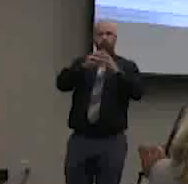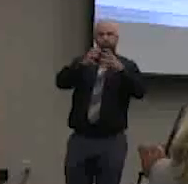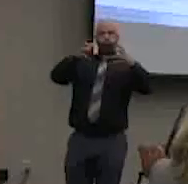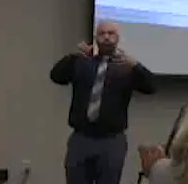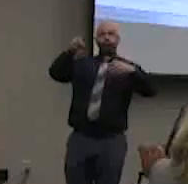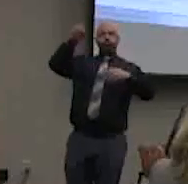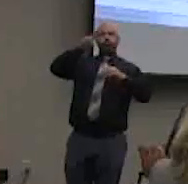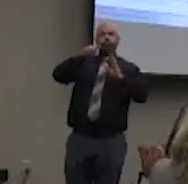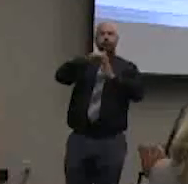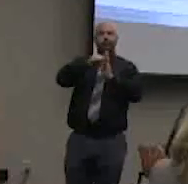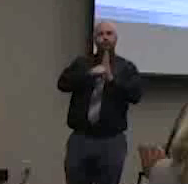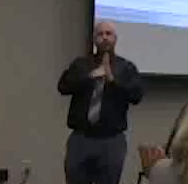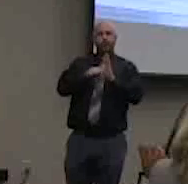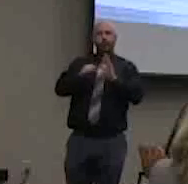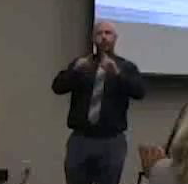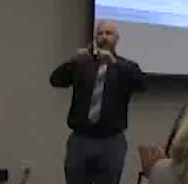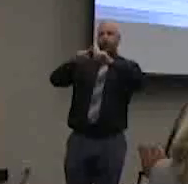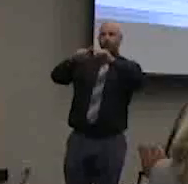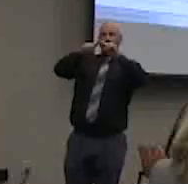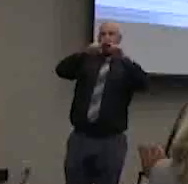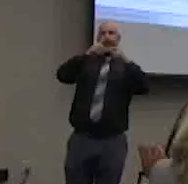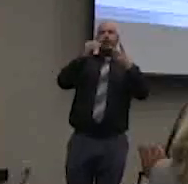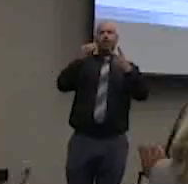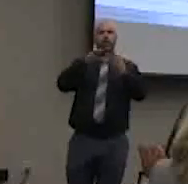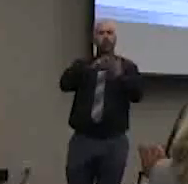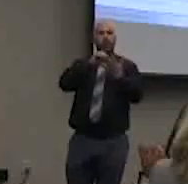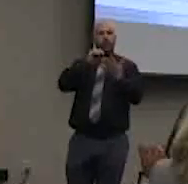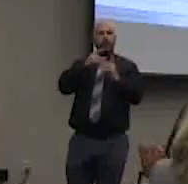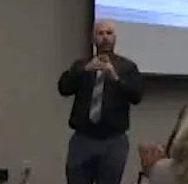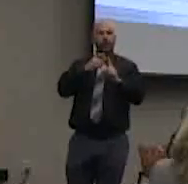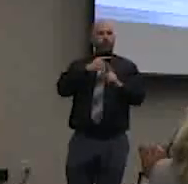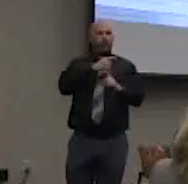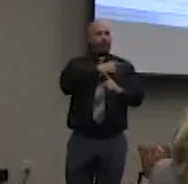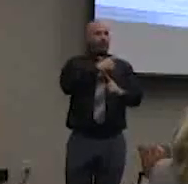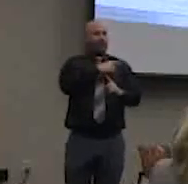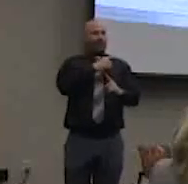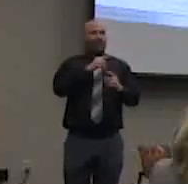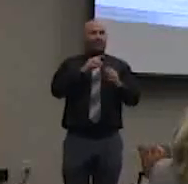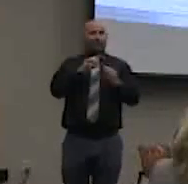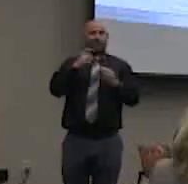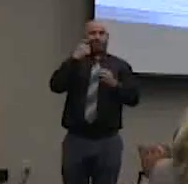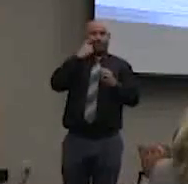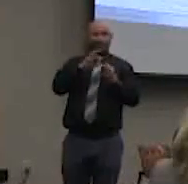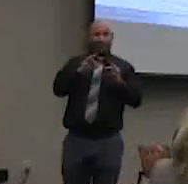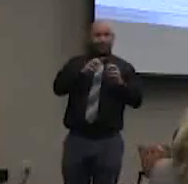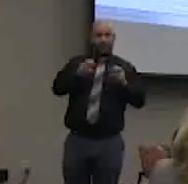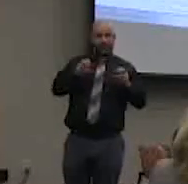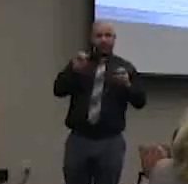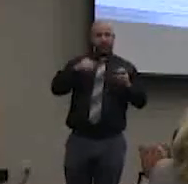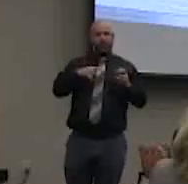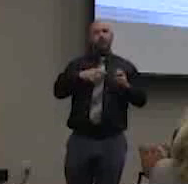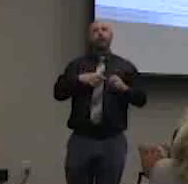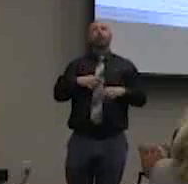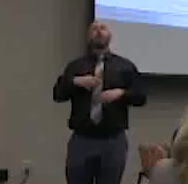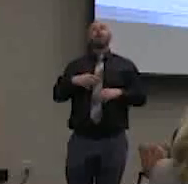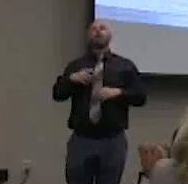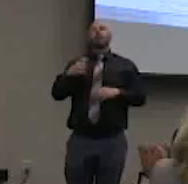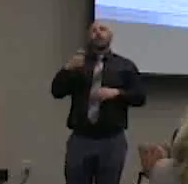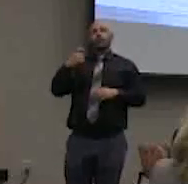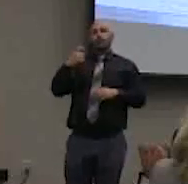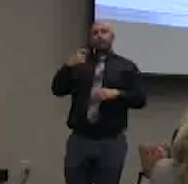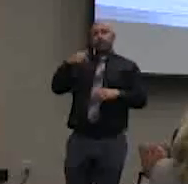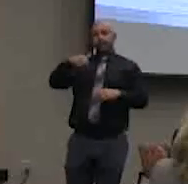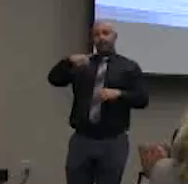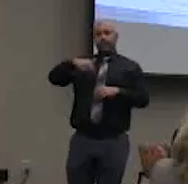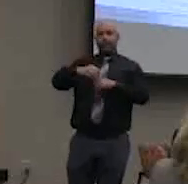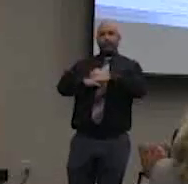the incredible individuals that you just heard about. So that will happen this fall. They will work through and answer